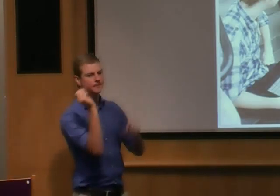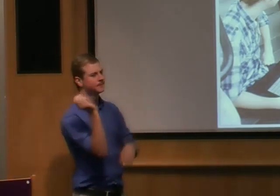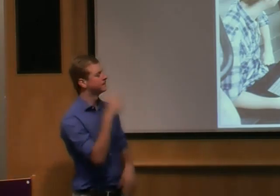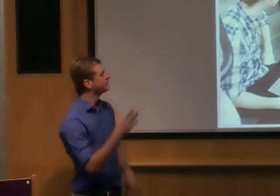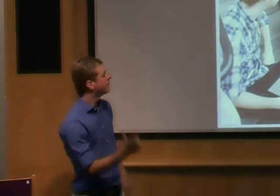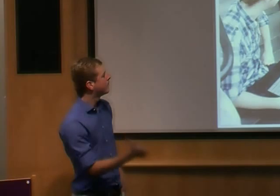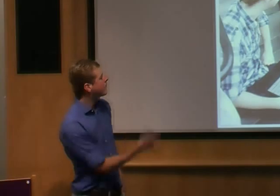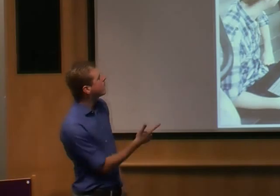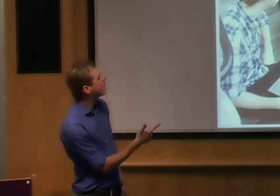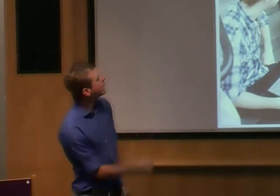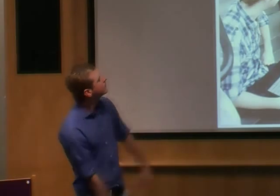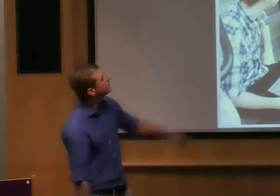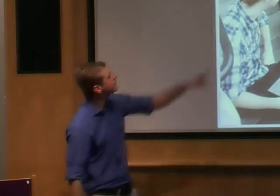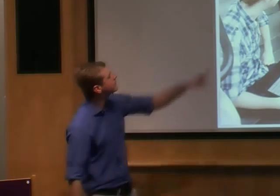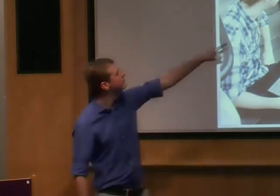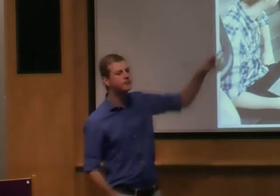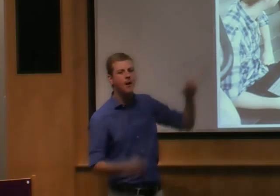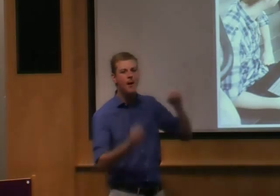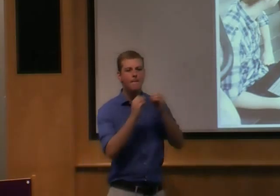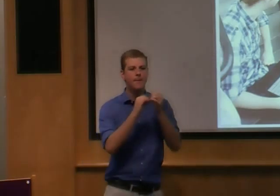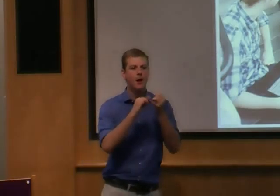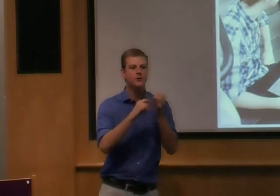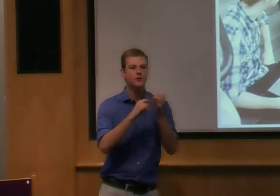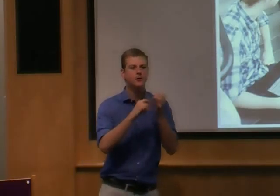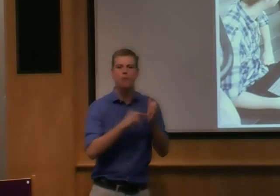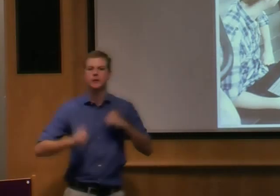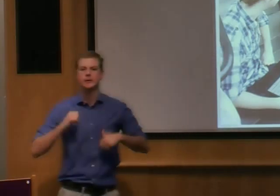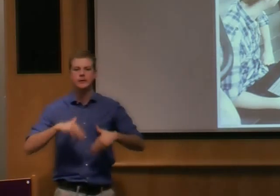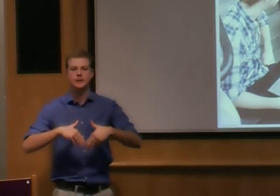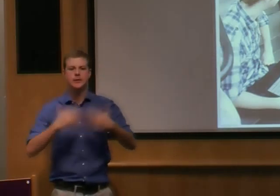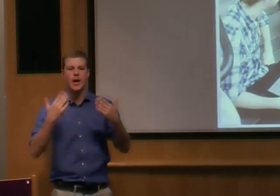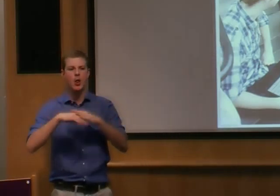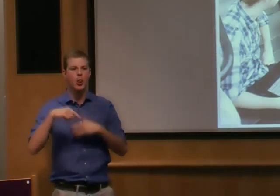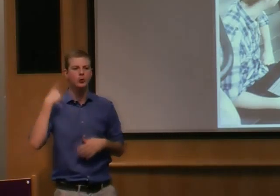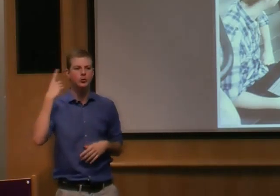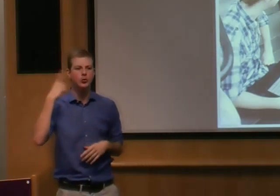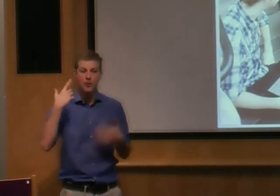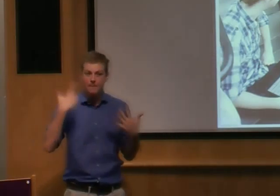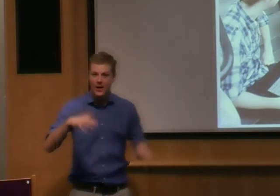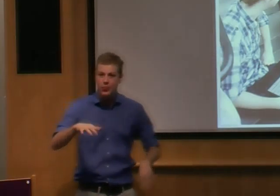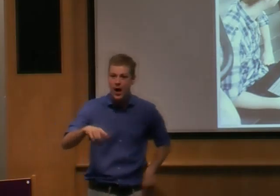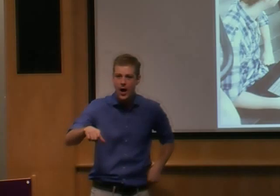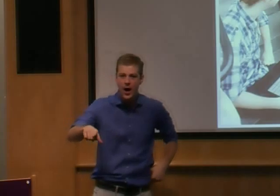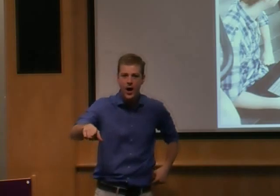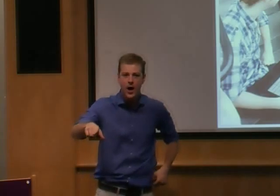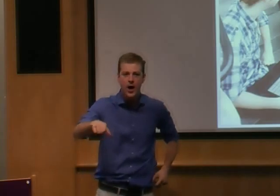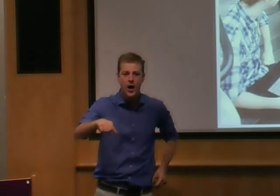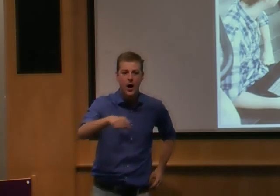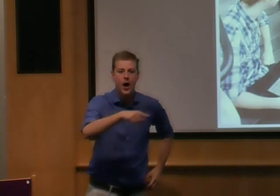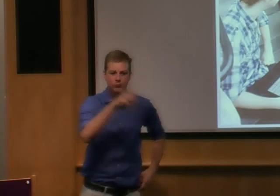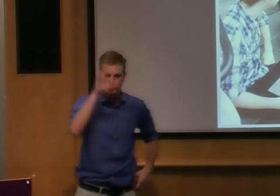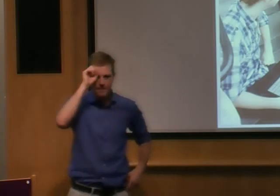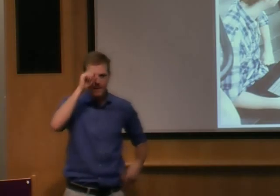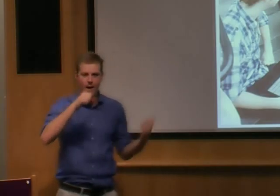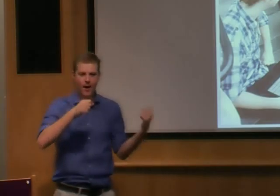Basically, I've got some photographs of activities that we've undertaken. This was BSN Pride Day in London. I don't know how many of you